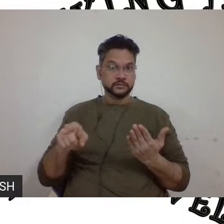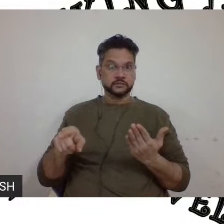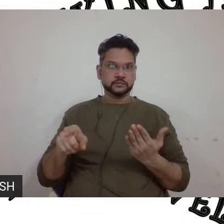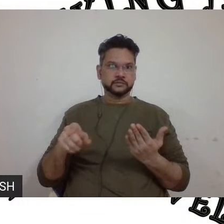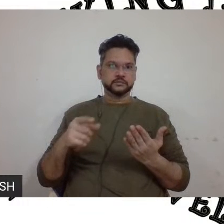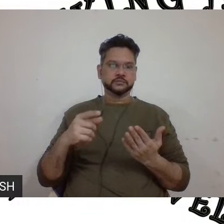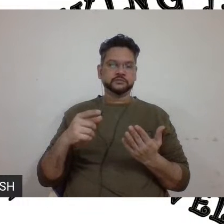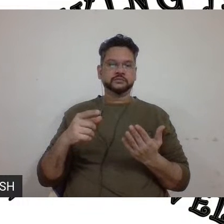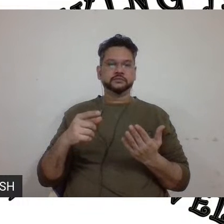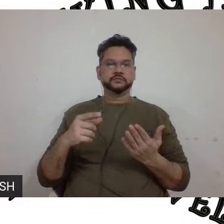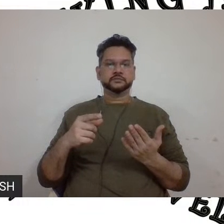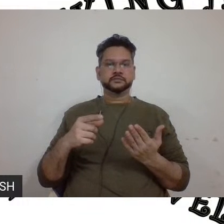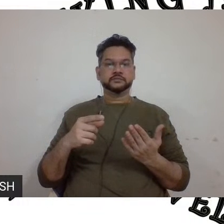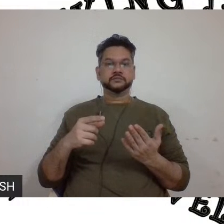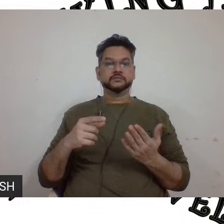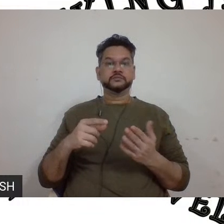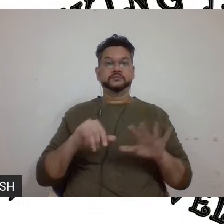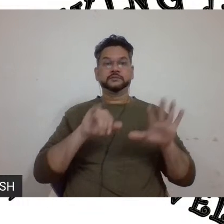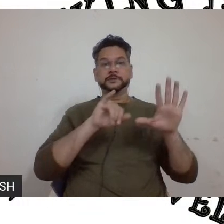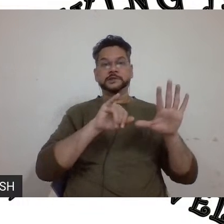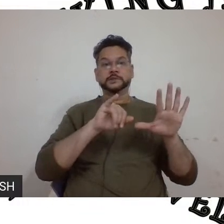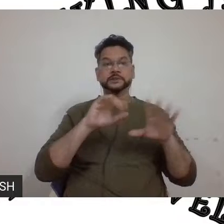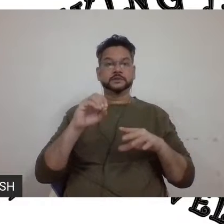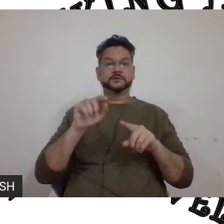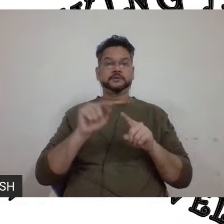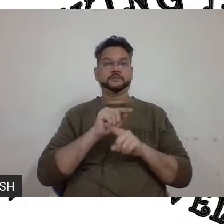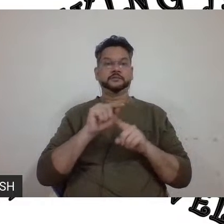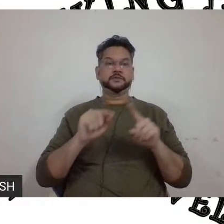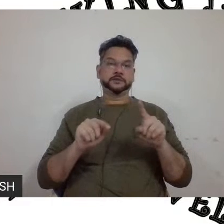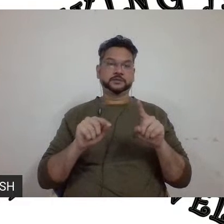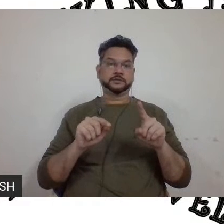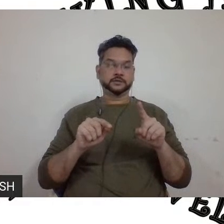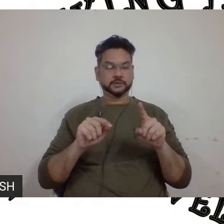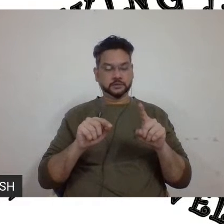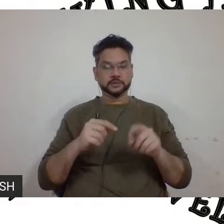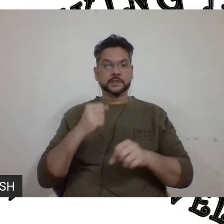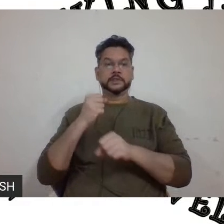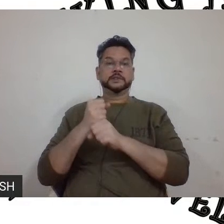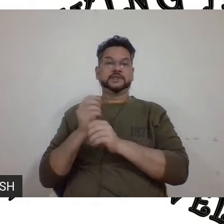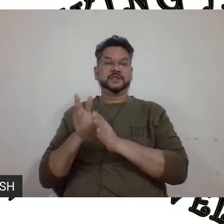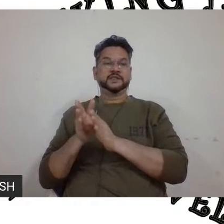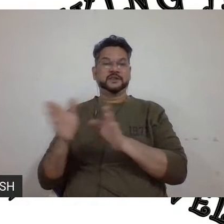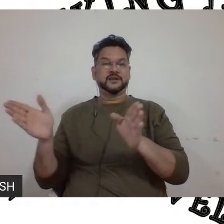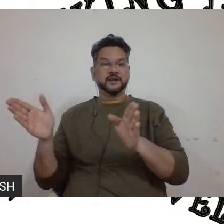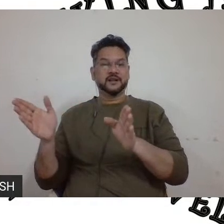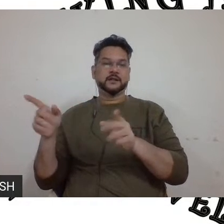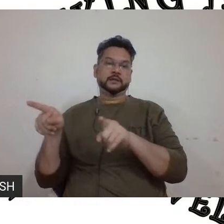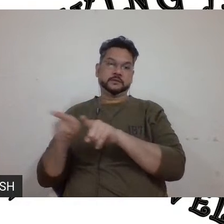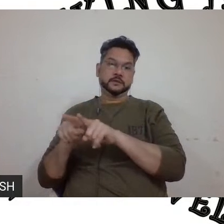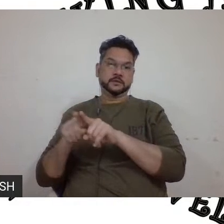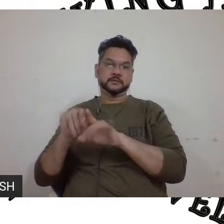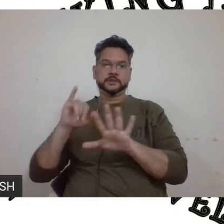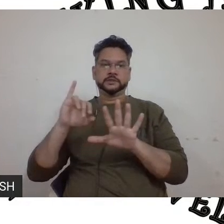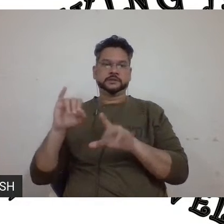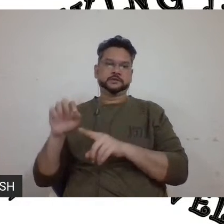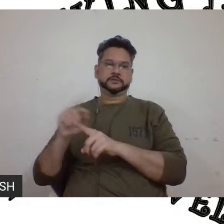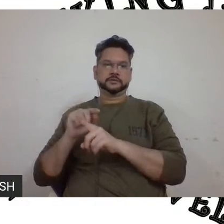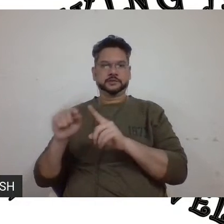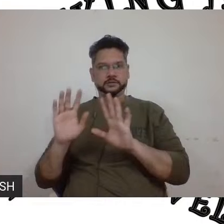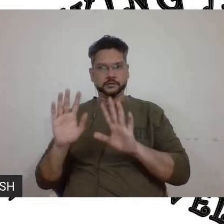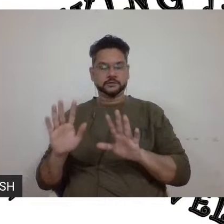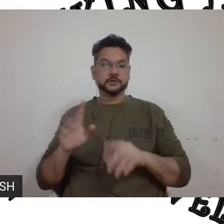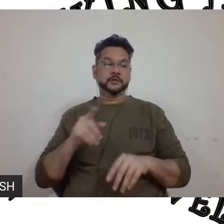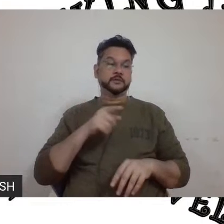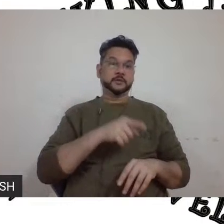got the cutoff of 60%, which is equivalent to the general candidate, but the cutoff of person with